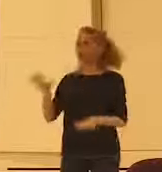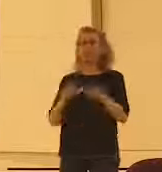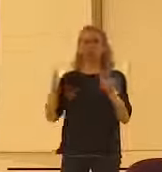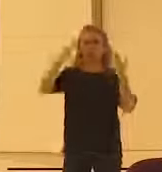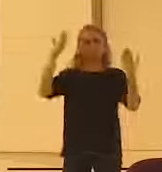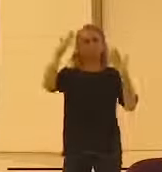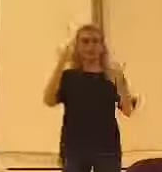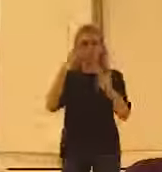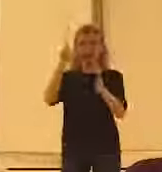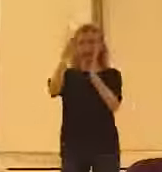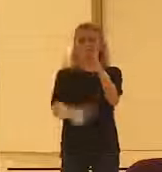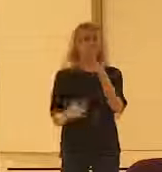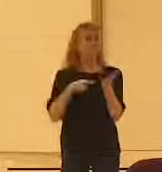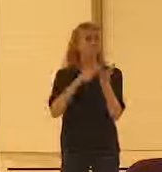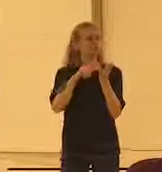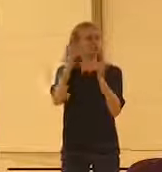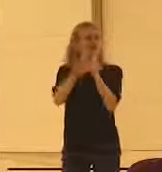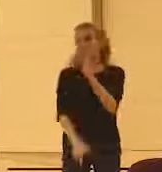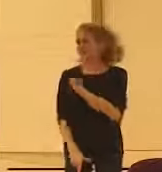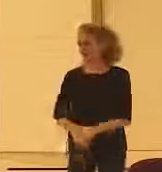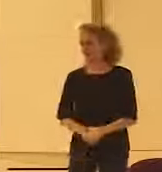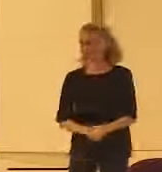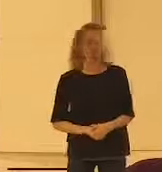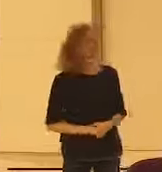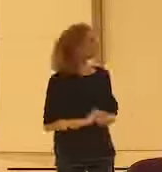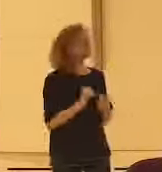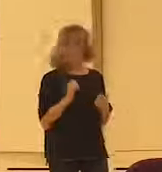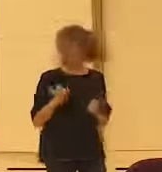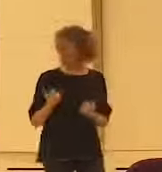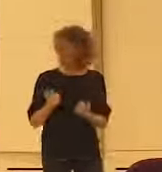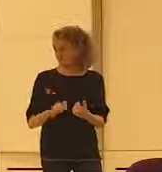go, rather than panicking and then it becoming too late.